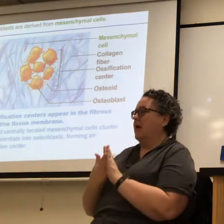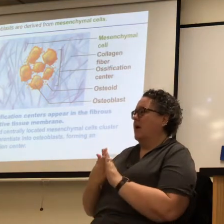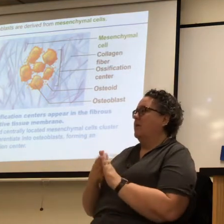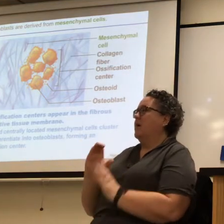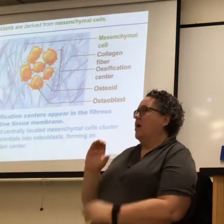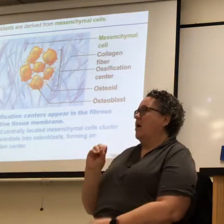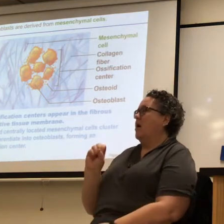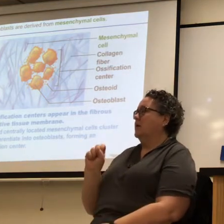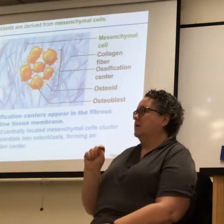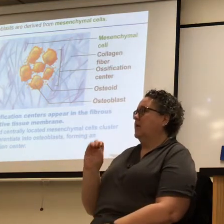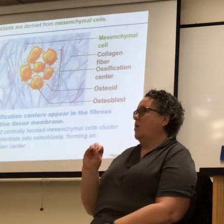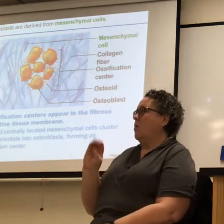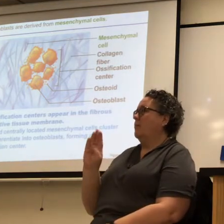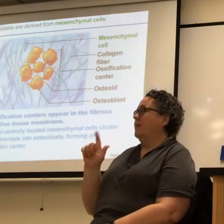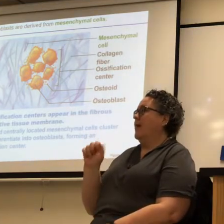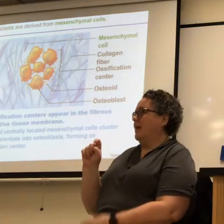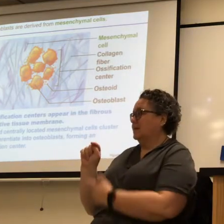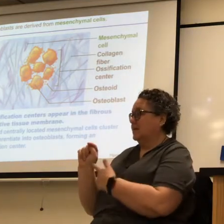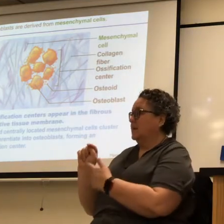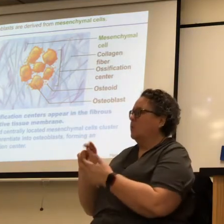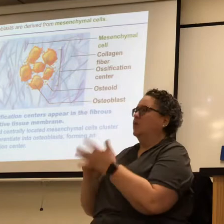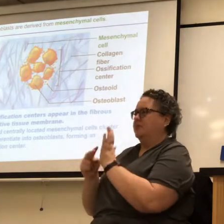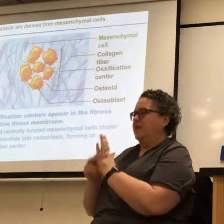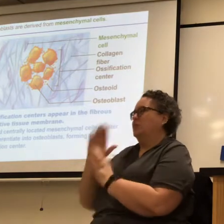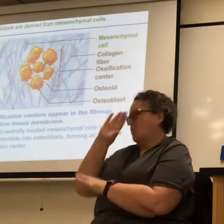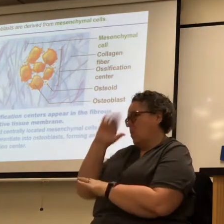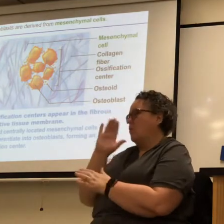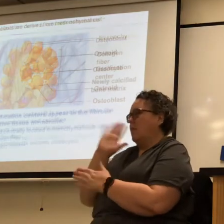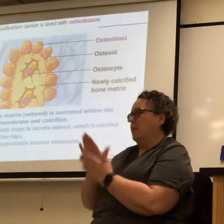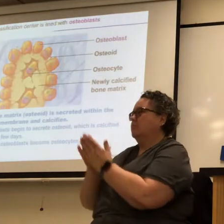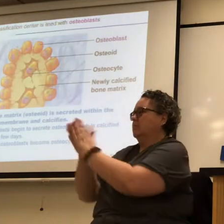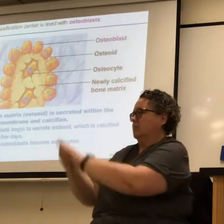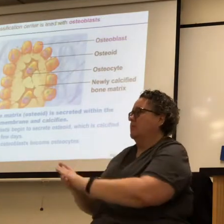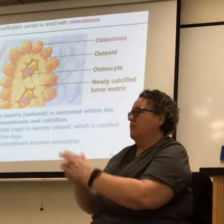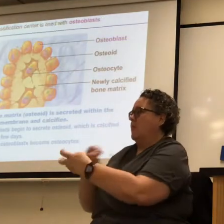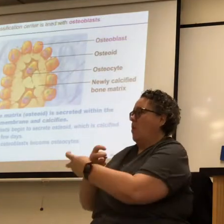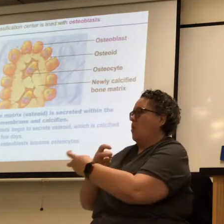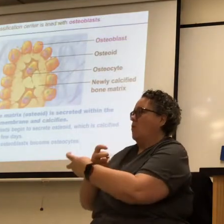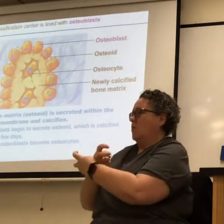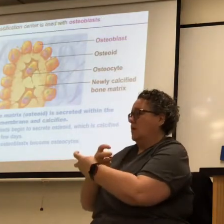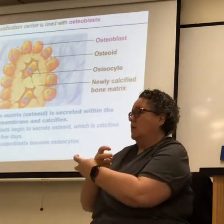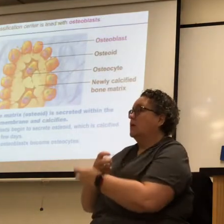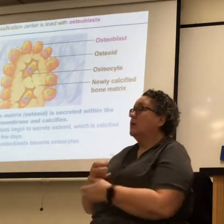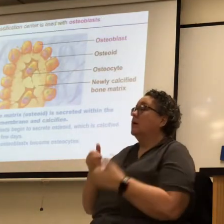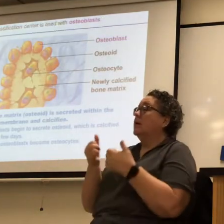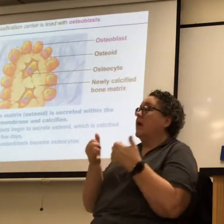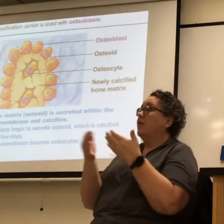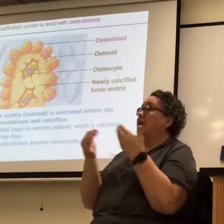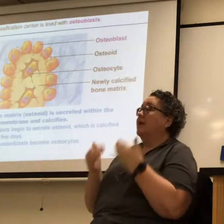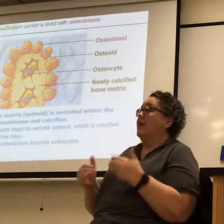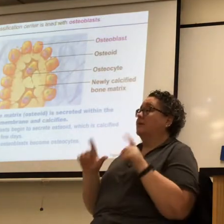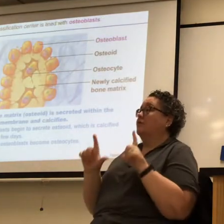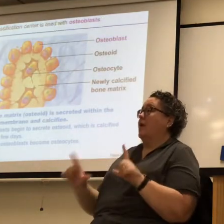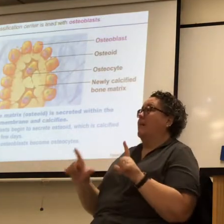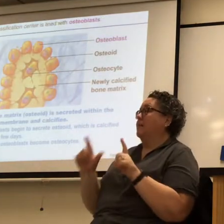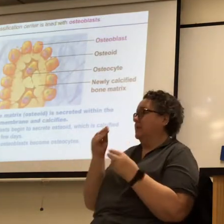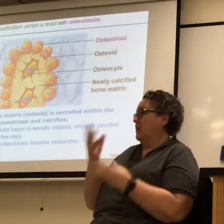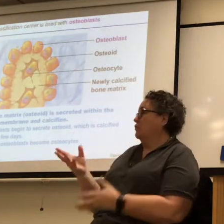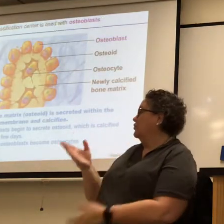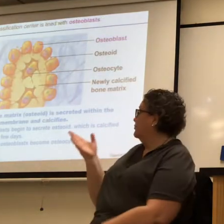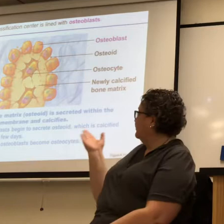osteoblasts. So now you know you're going to get bone because the osteoblasts are there. So in the next frame, they say, step two, bone